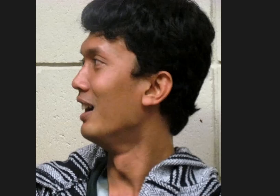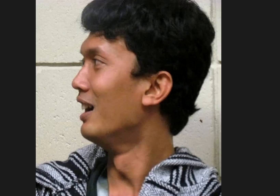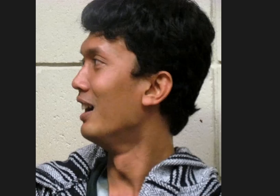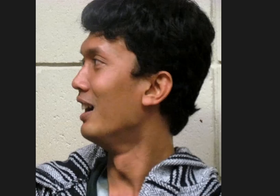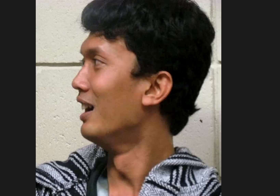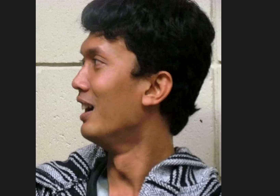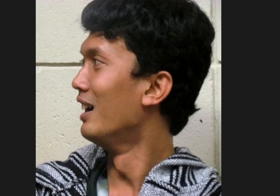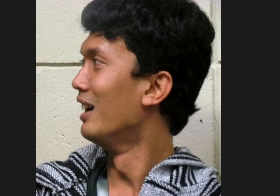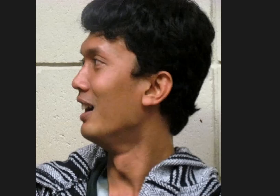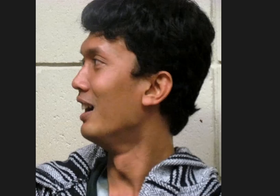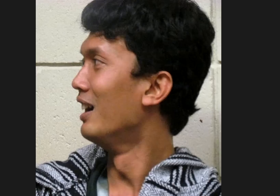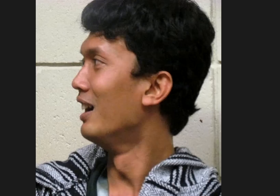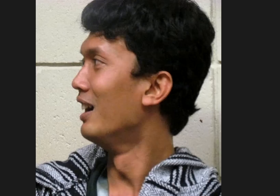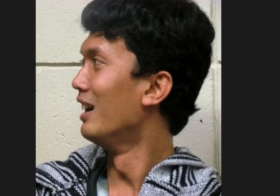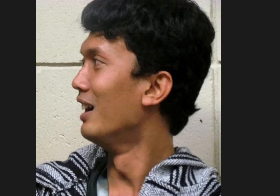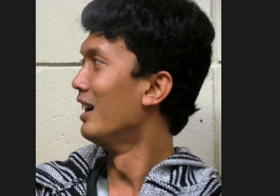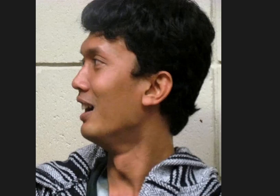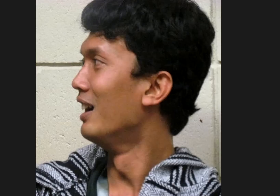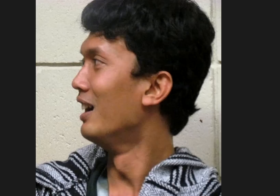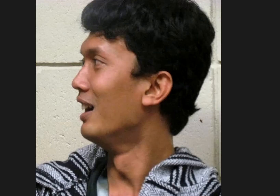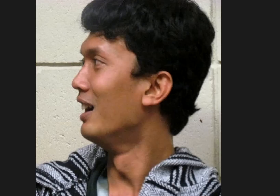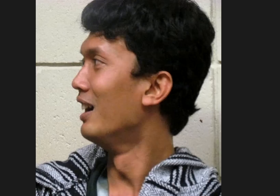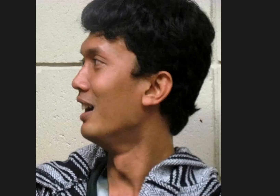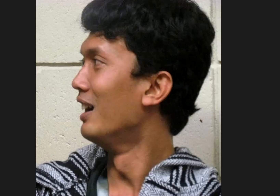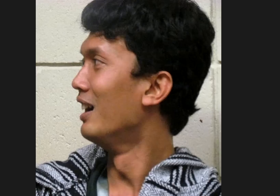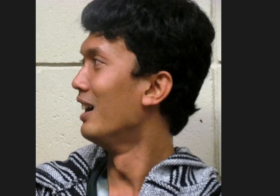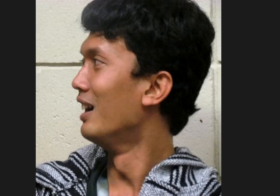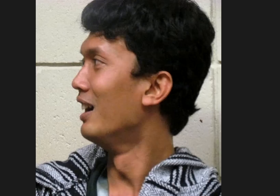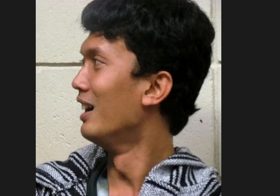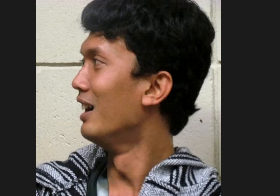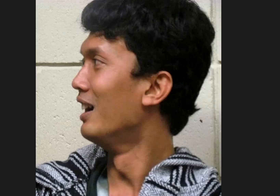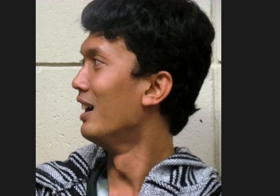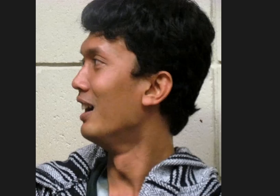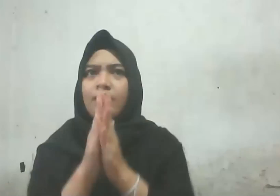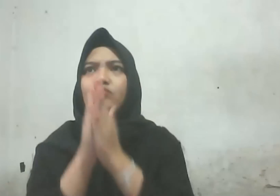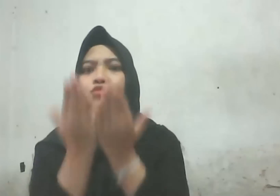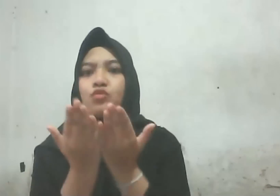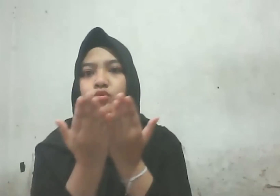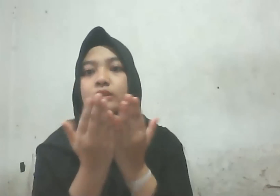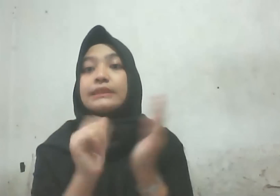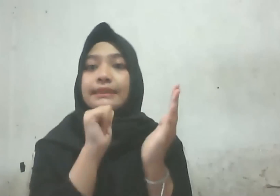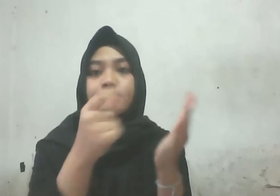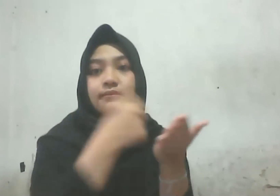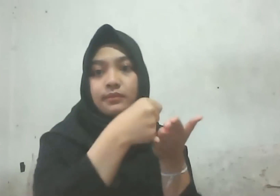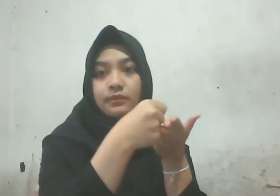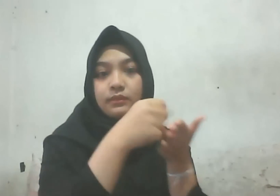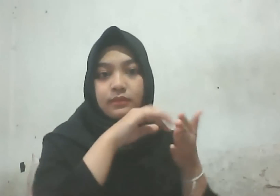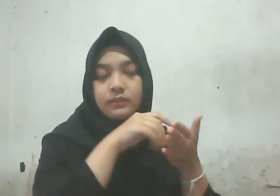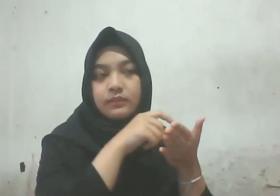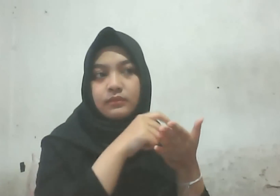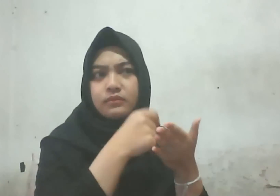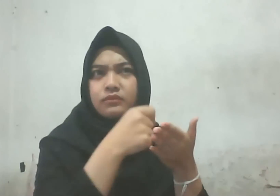I have a person, you know, I have a, there is a book with, written by, I don't know, I think Sound